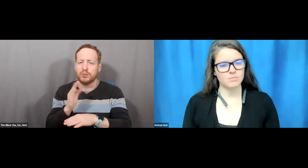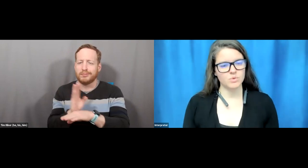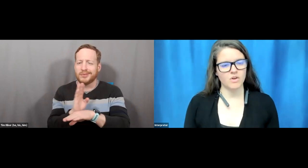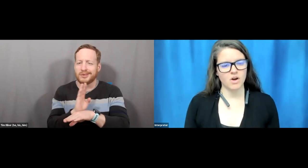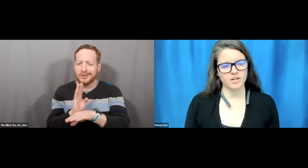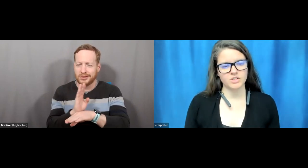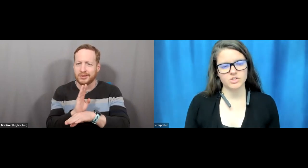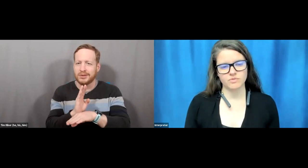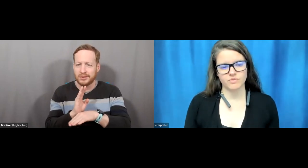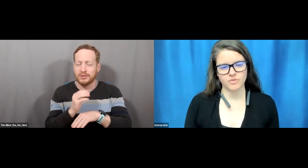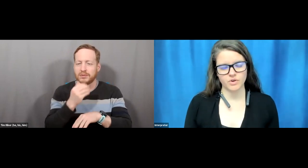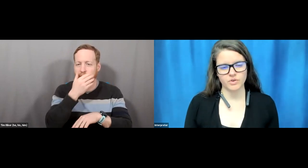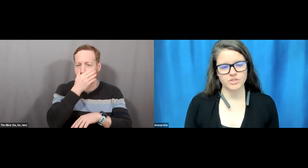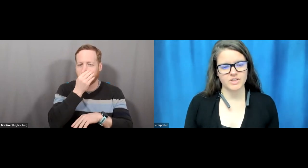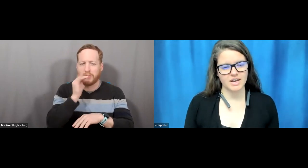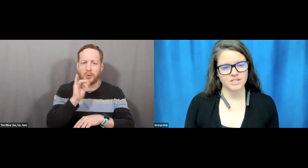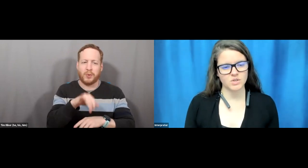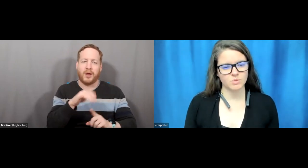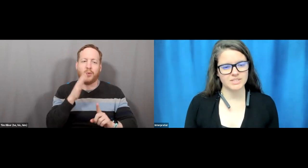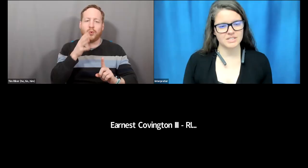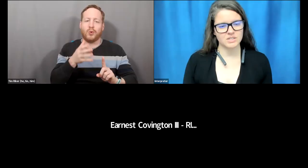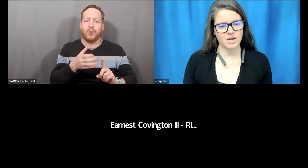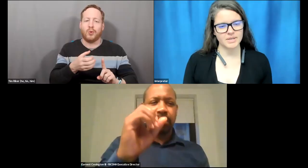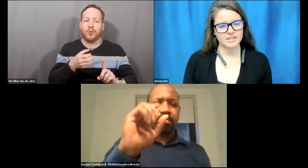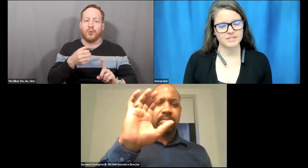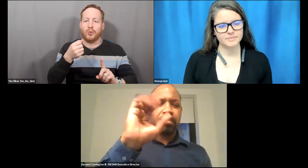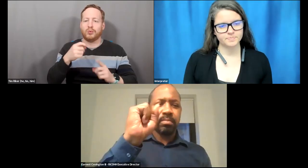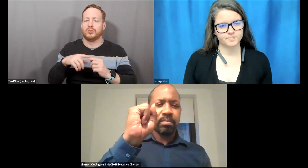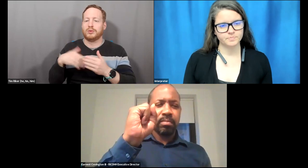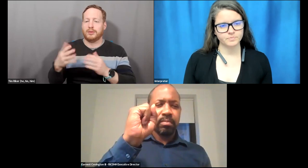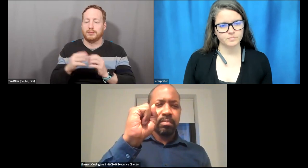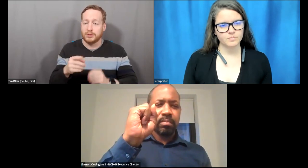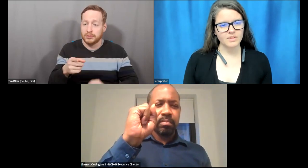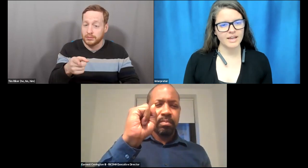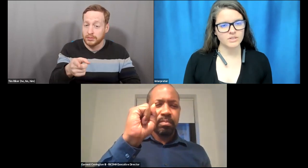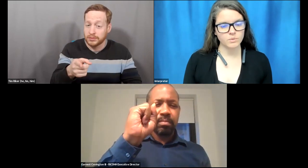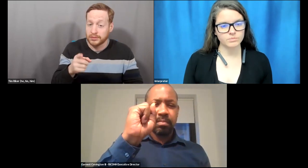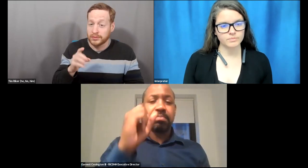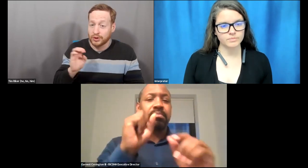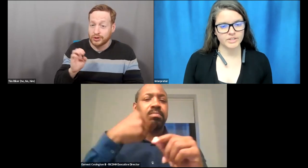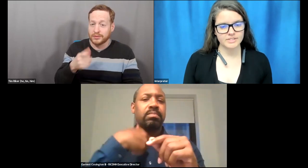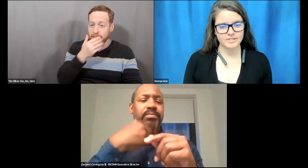move on further to the next new business topic. And, oh, Ernest?